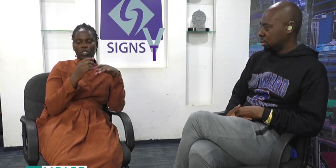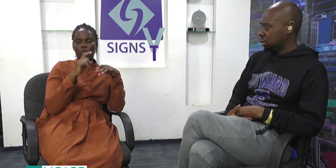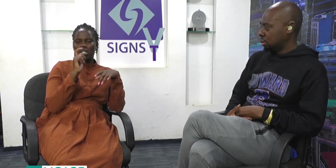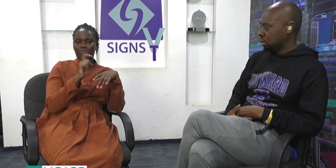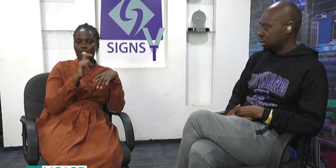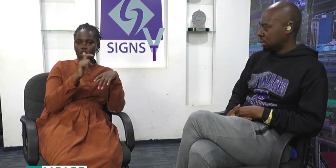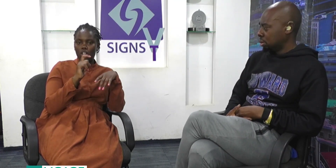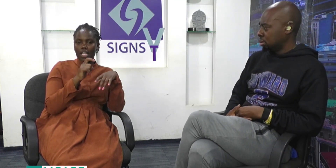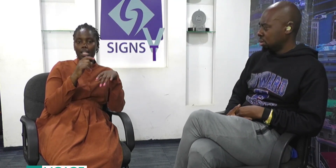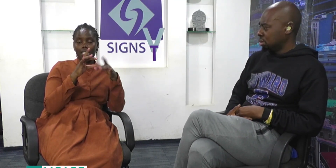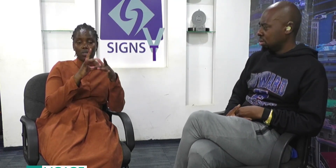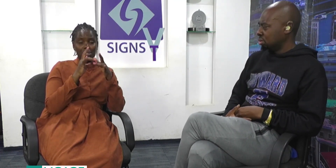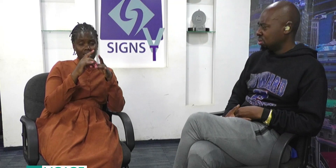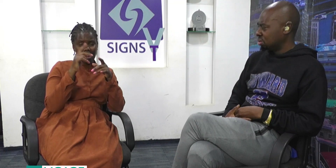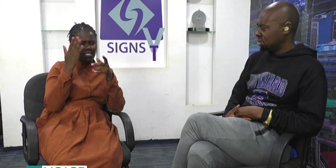children who are deaf,